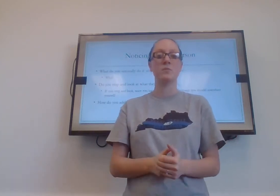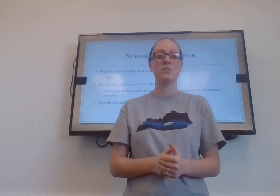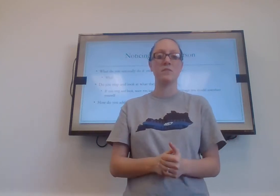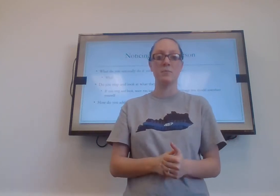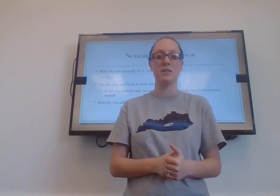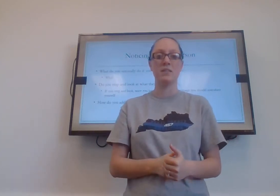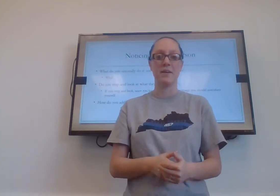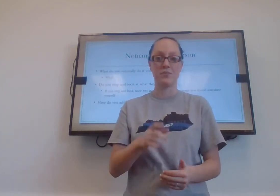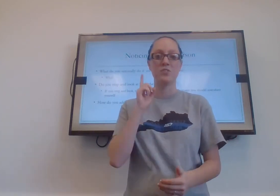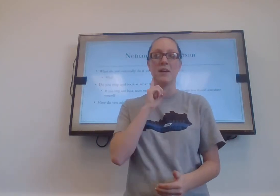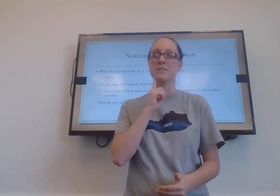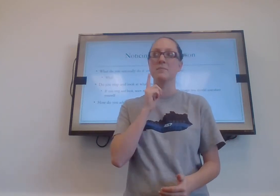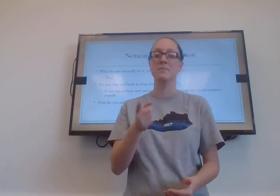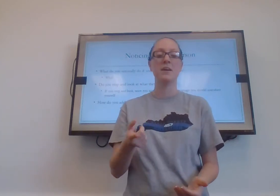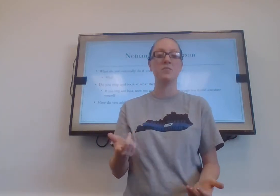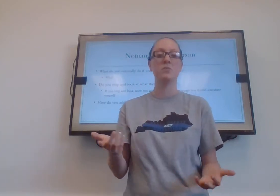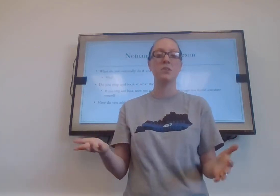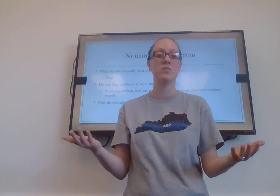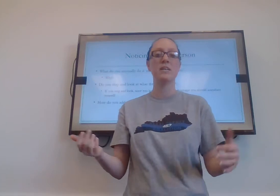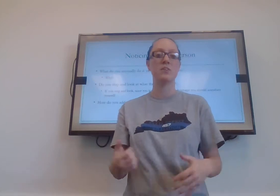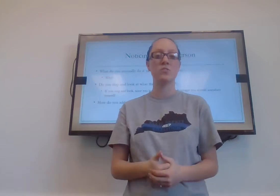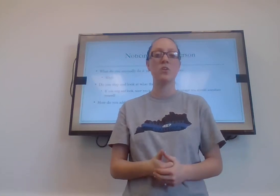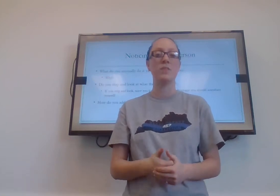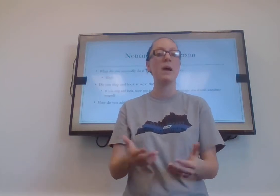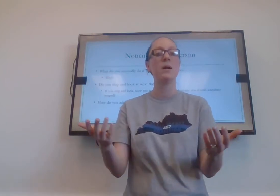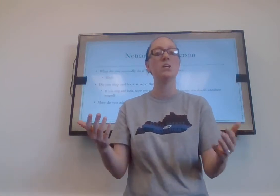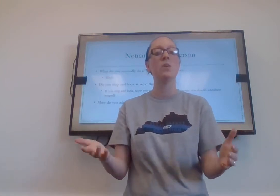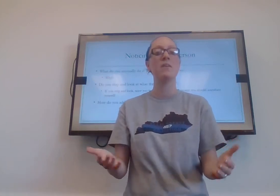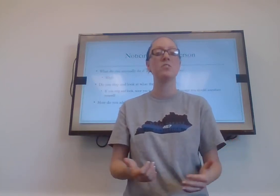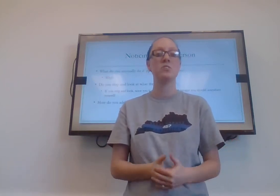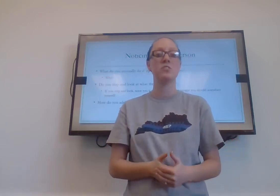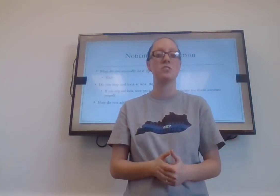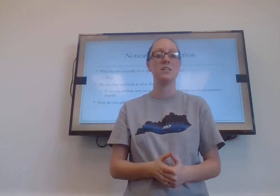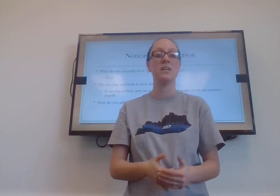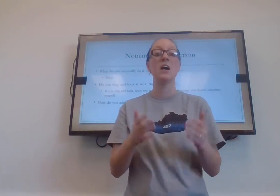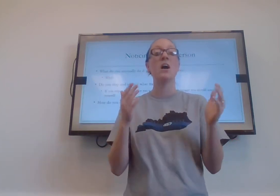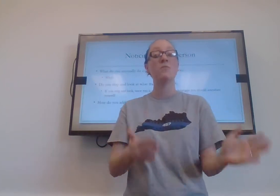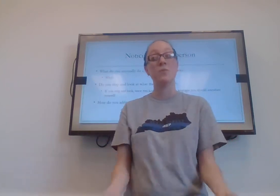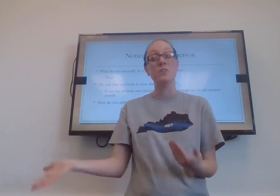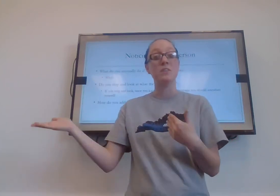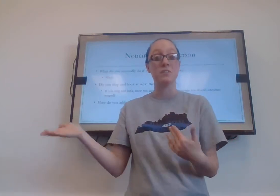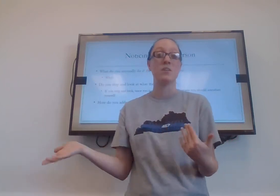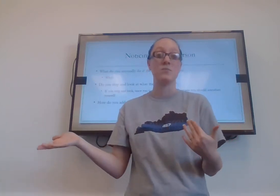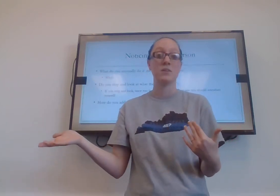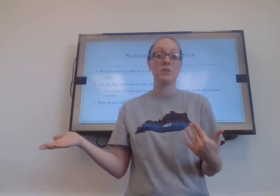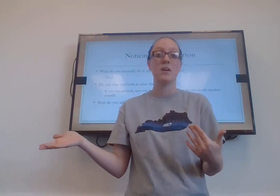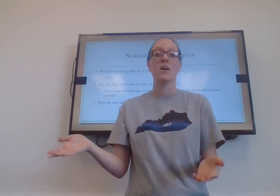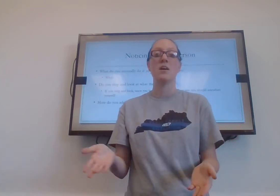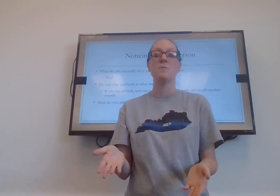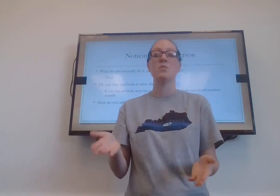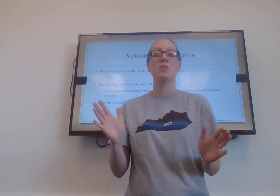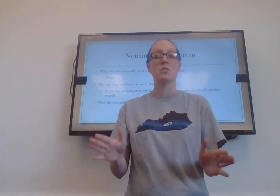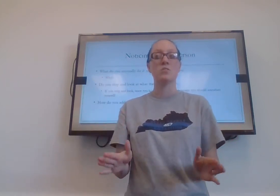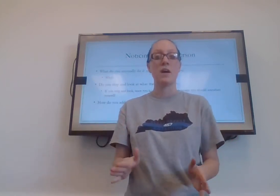presumption of them being deaf, just ask them, deaf you, and they'll say yes or no. And that way you have a good understanding of where you need to go. You can also